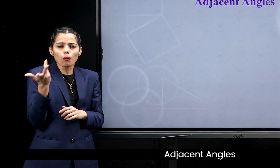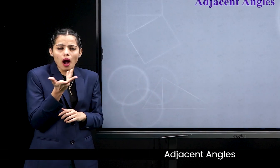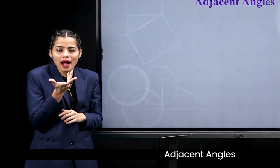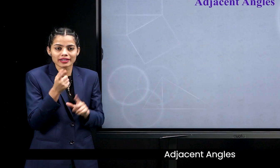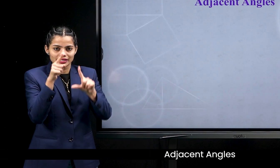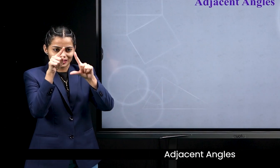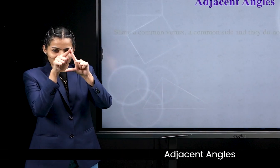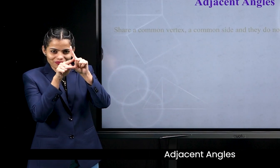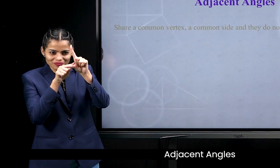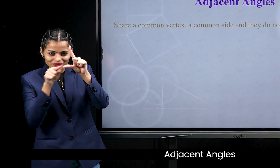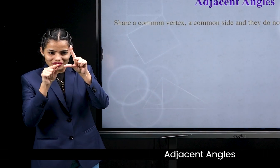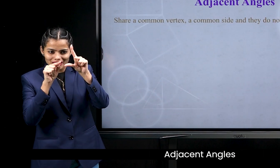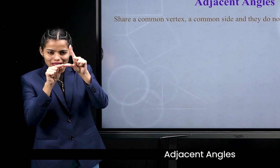Adjacent angles.